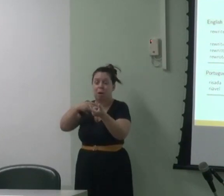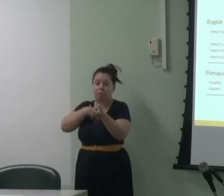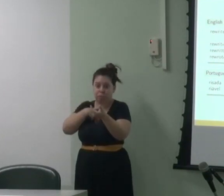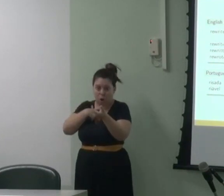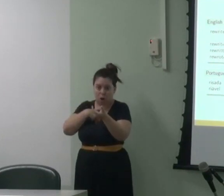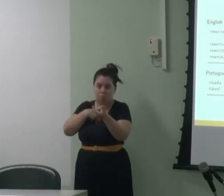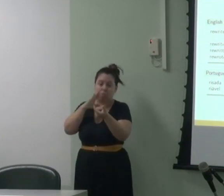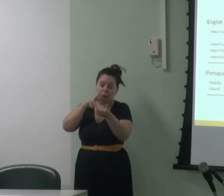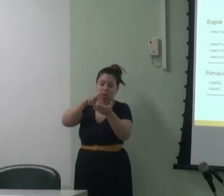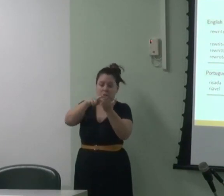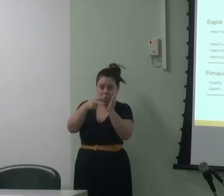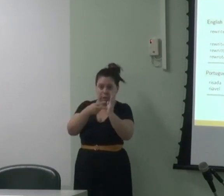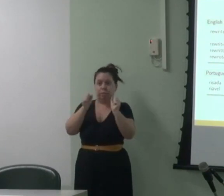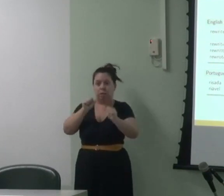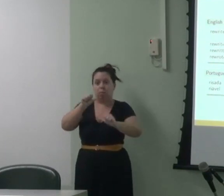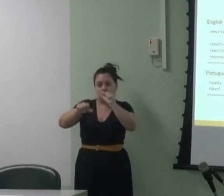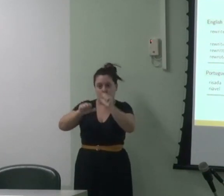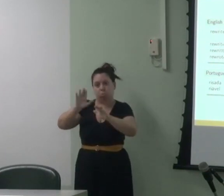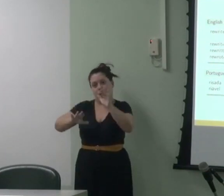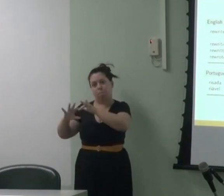difference.